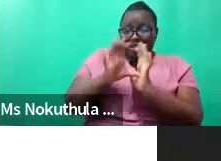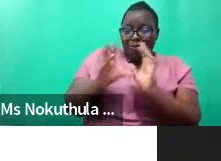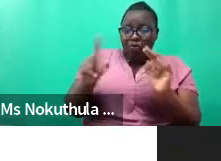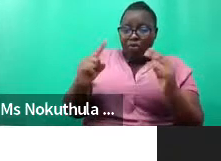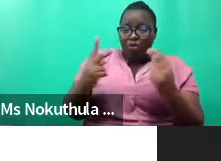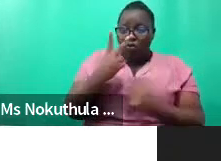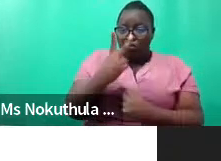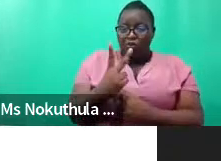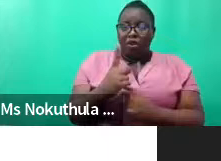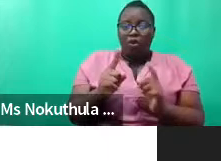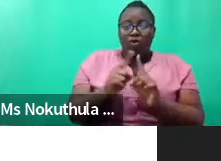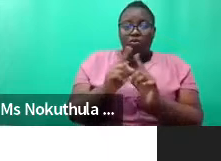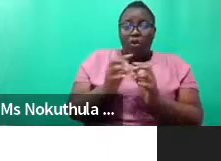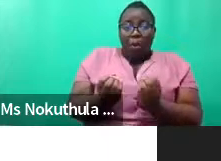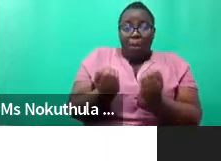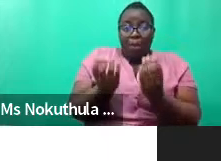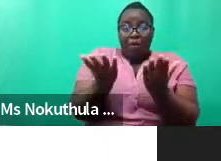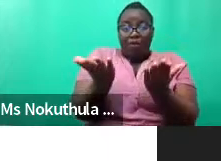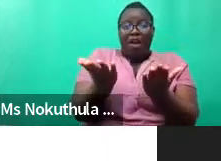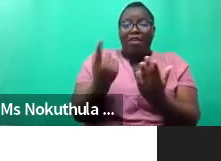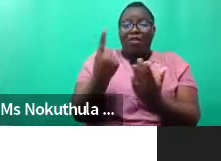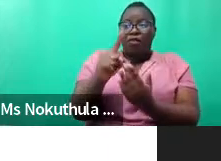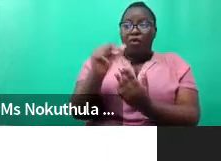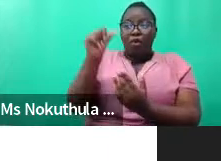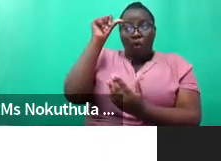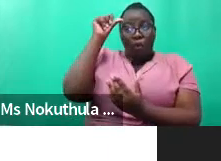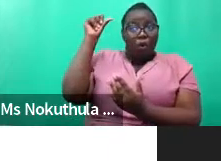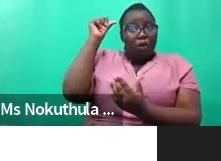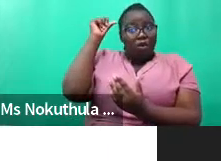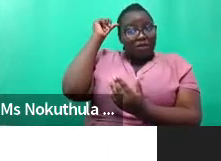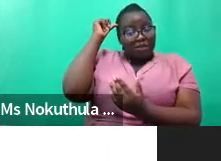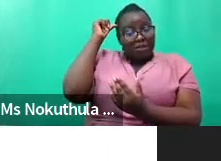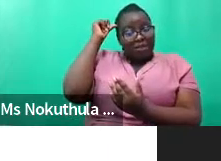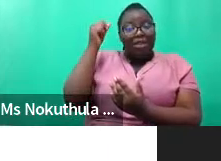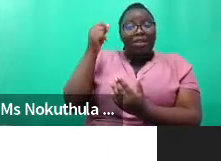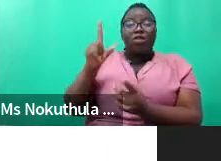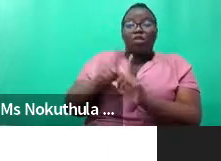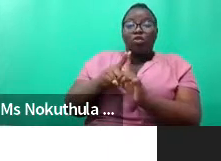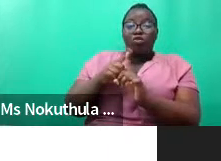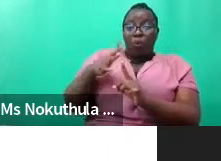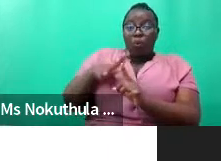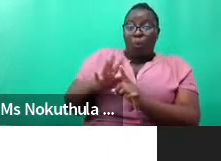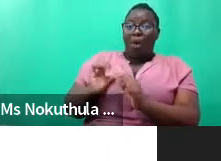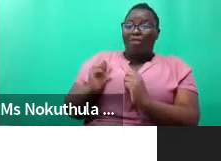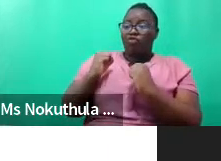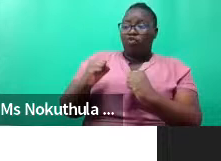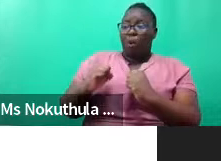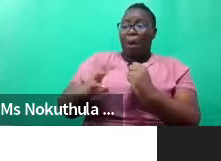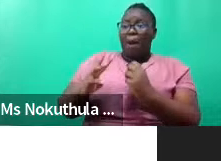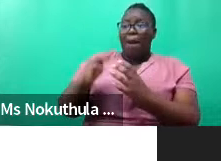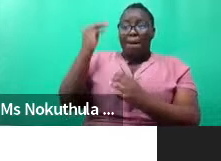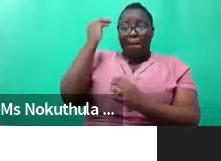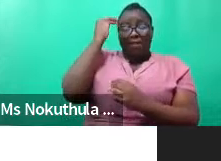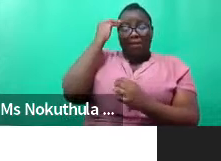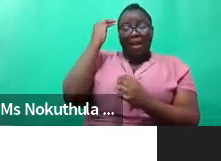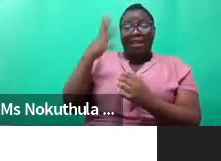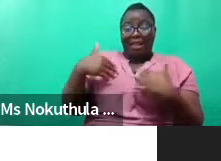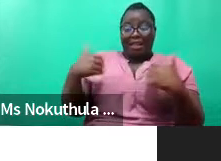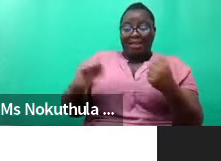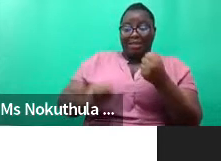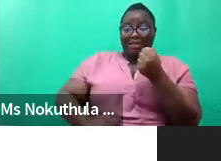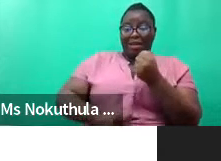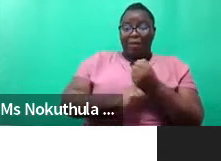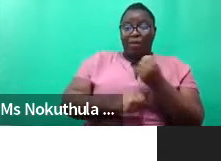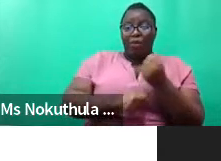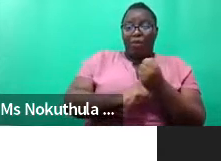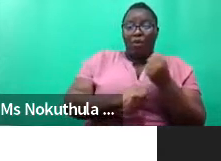is also provided for autistics. We want stronger mental health support on campuses. We want sensory spaces.